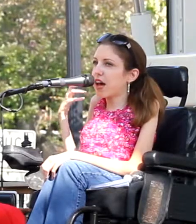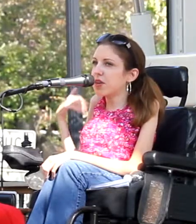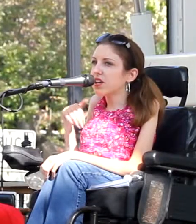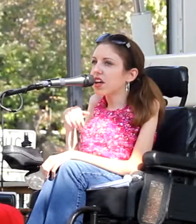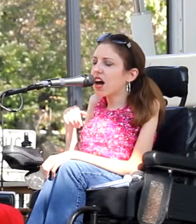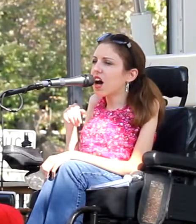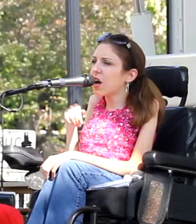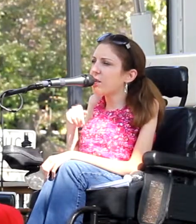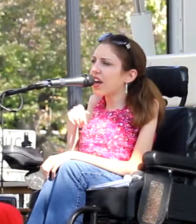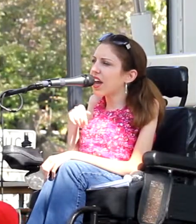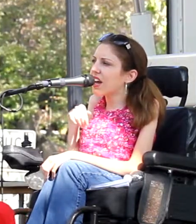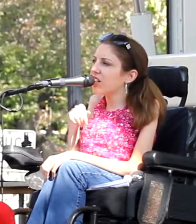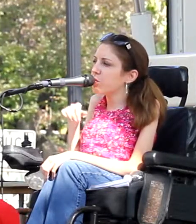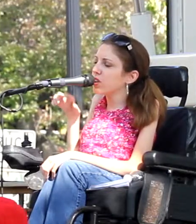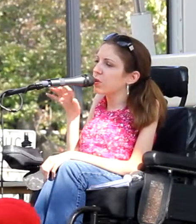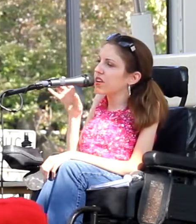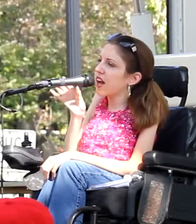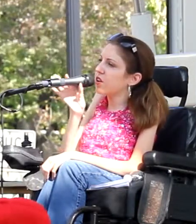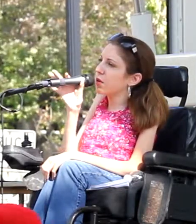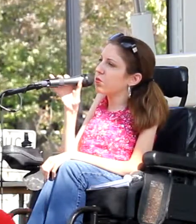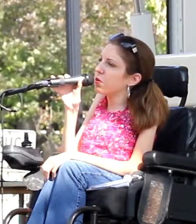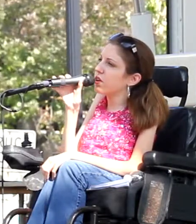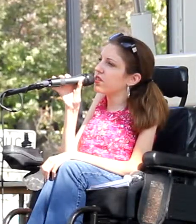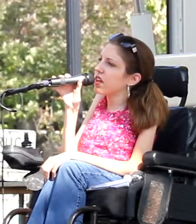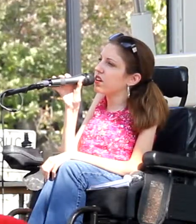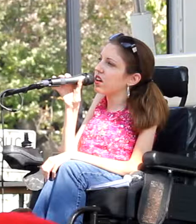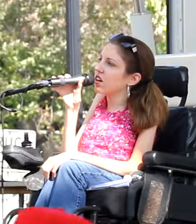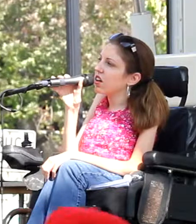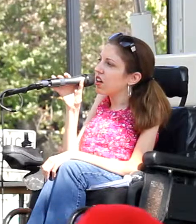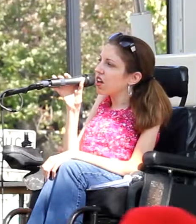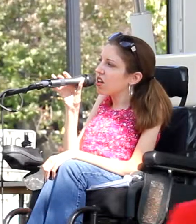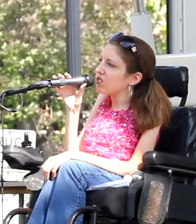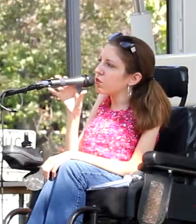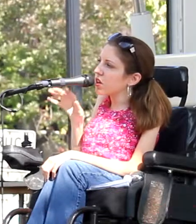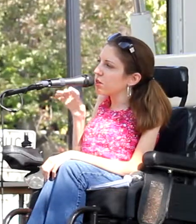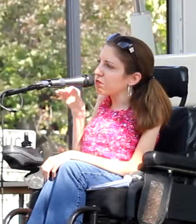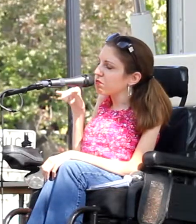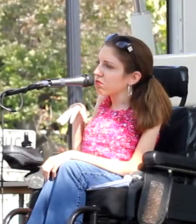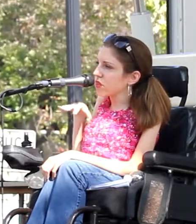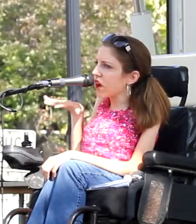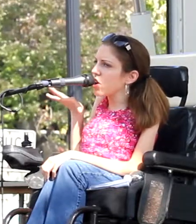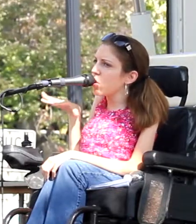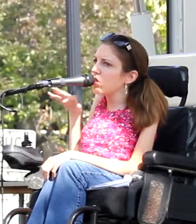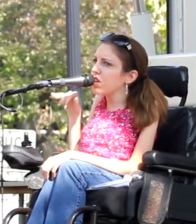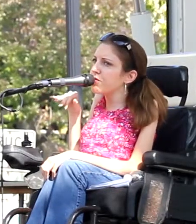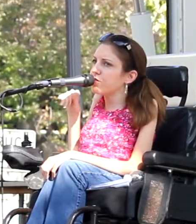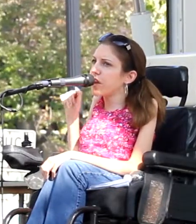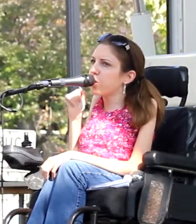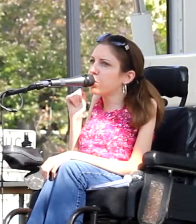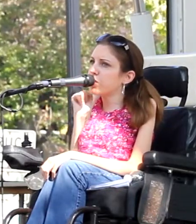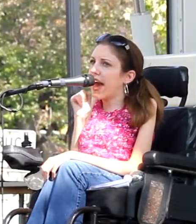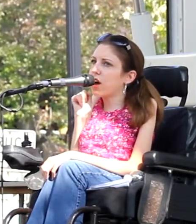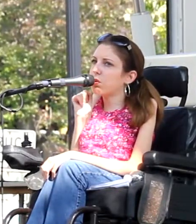come at me. And I had this really weird guy come up to me once, and he said to me, I know your life